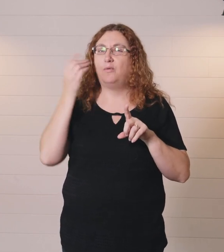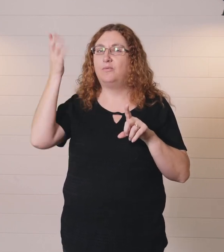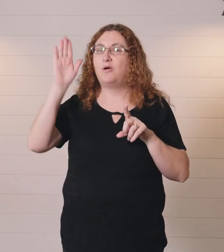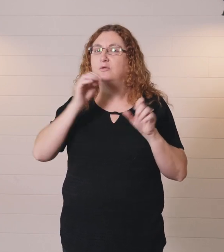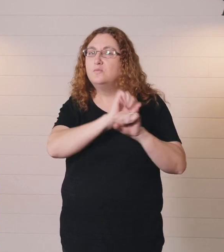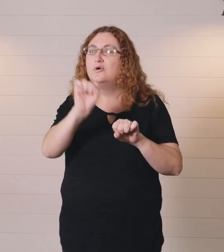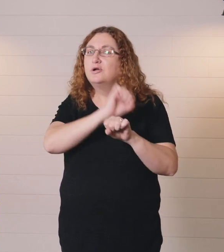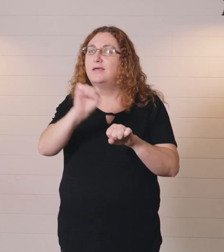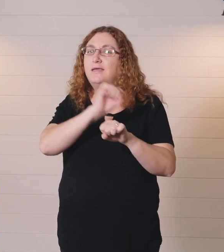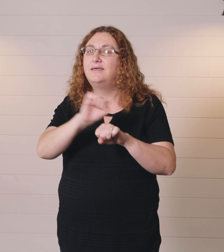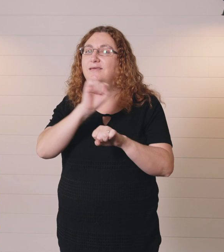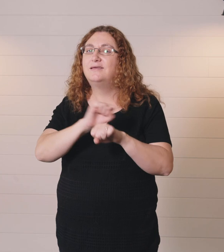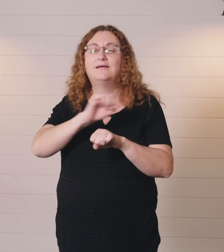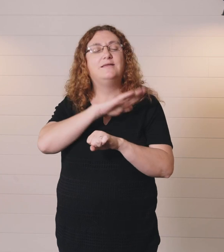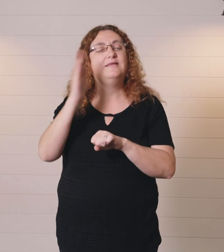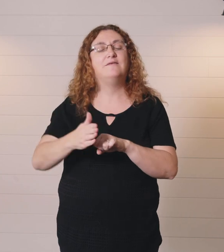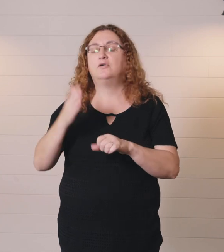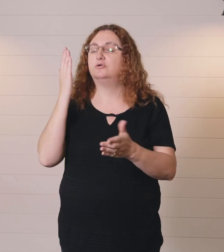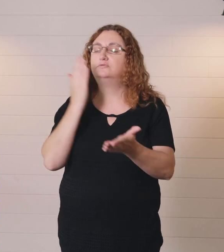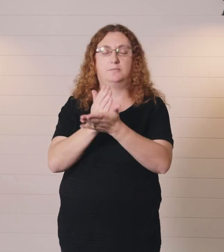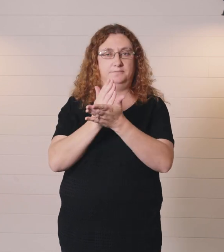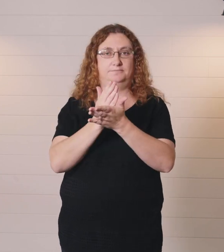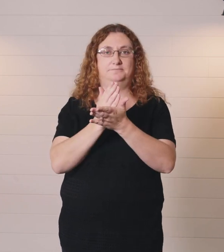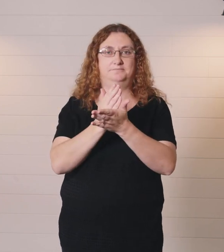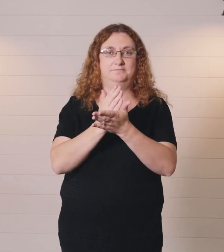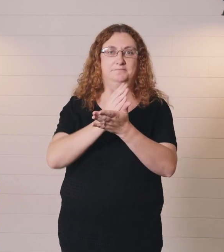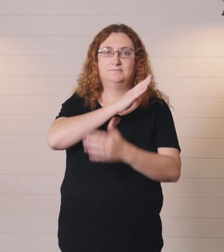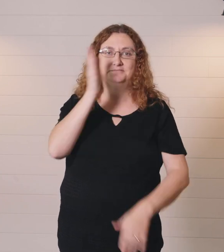is working. He never stops working.